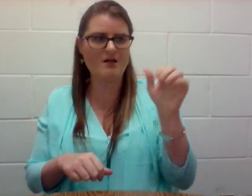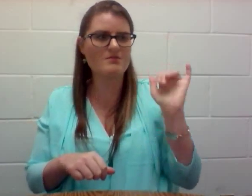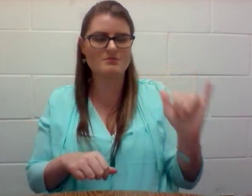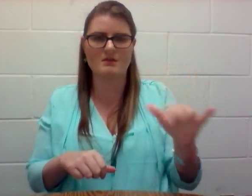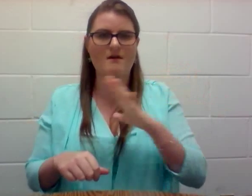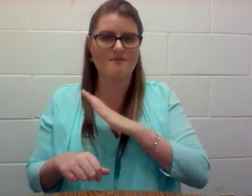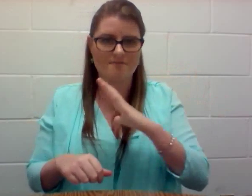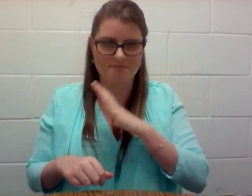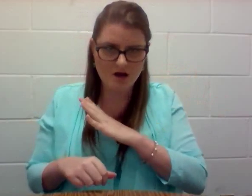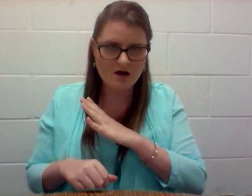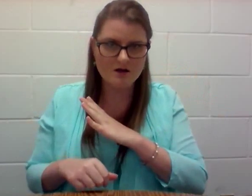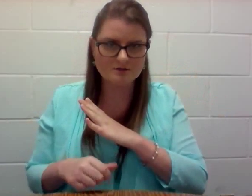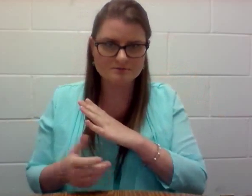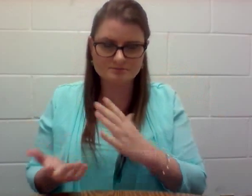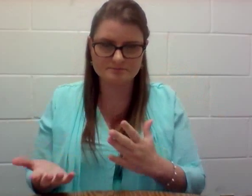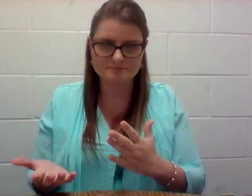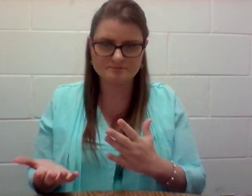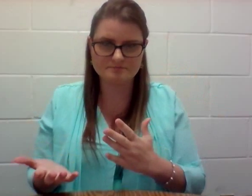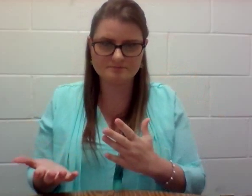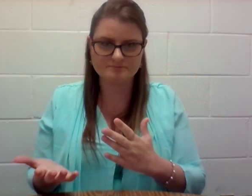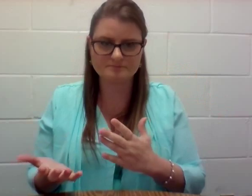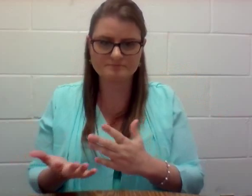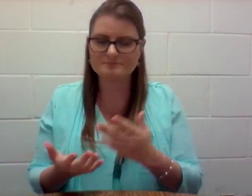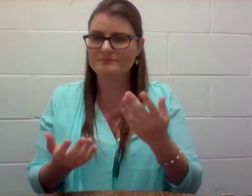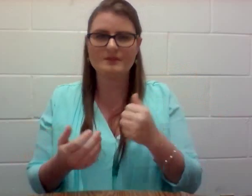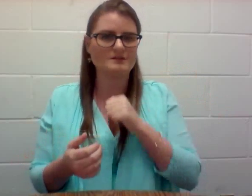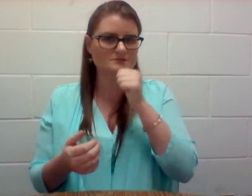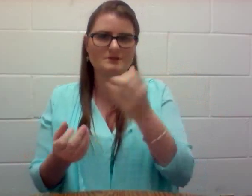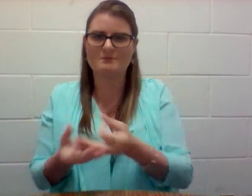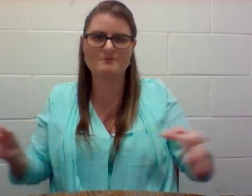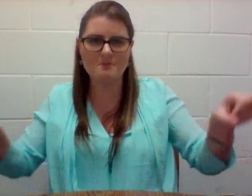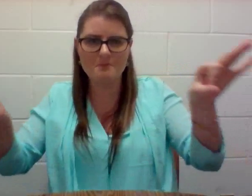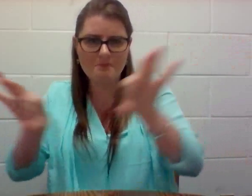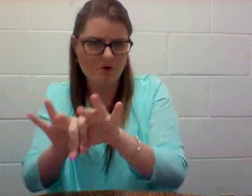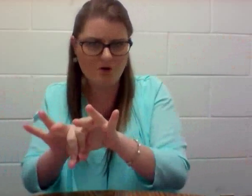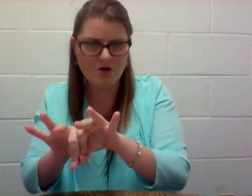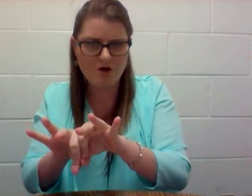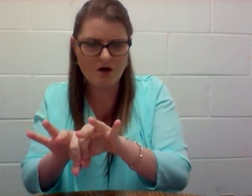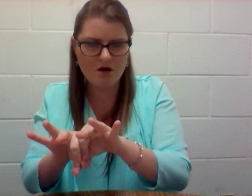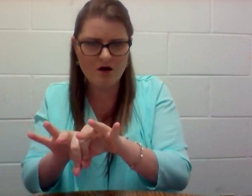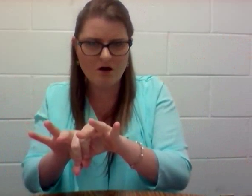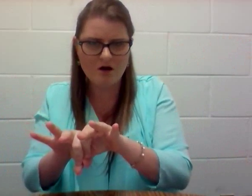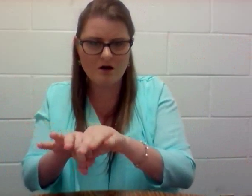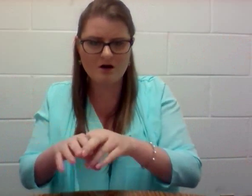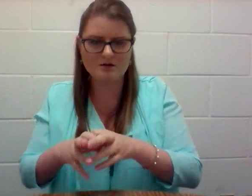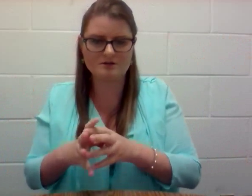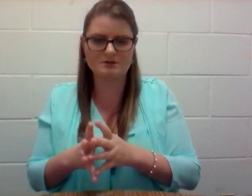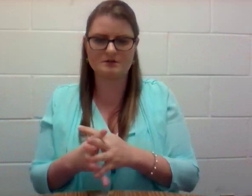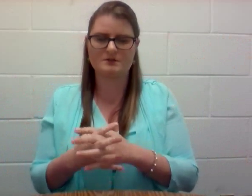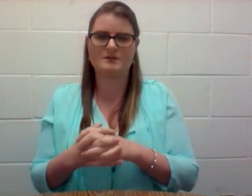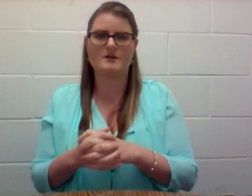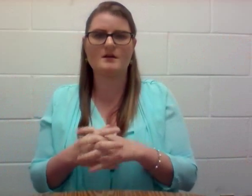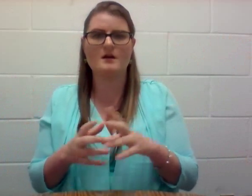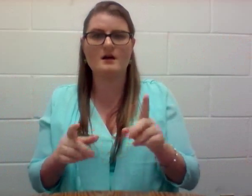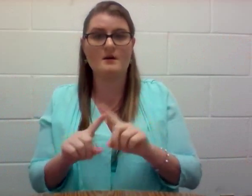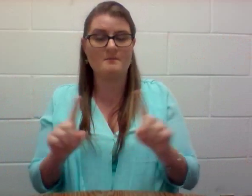dynamic is utterly negligible in this kind of relationship. On the other hand, husband and wife, very